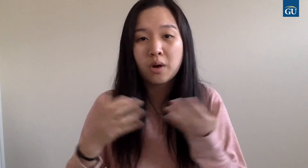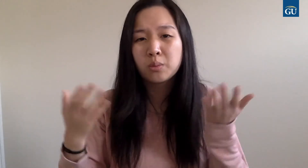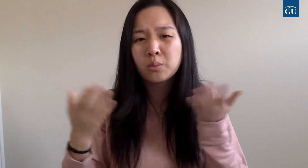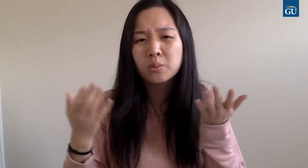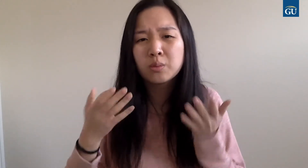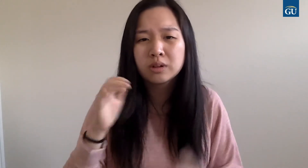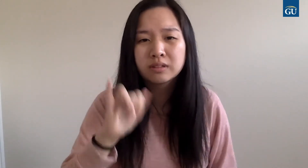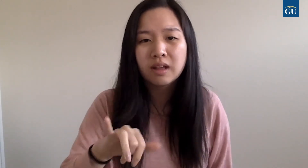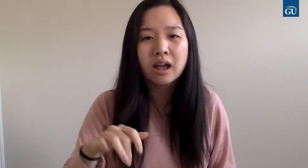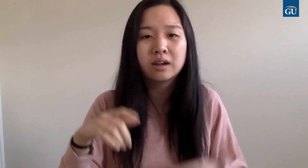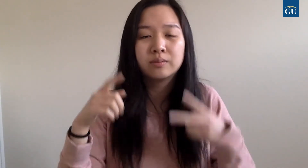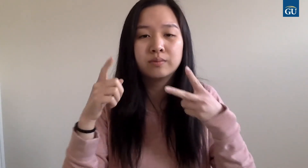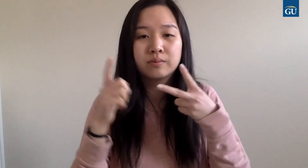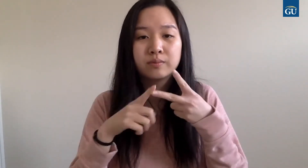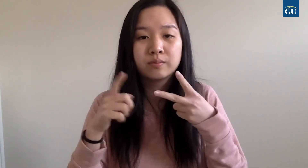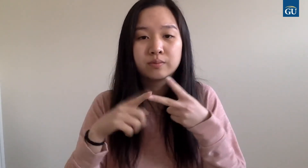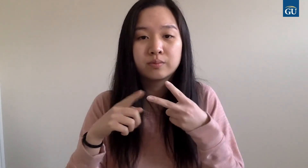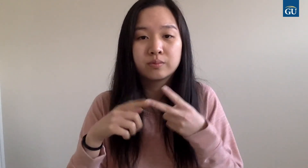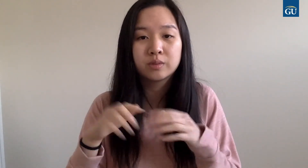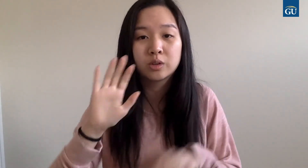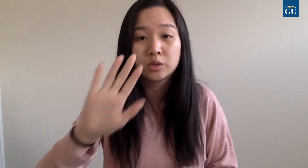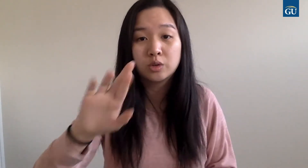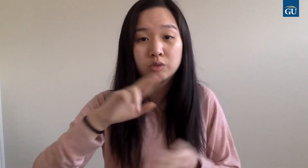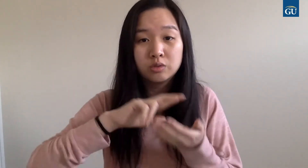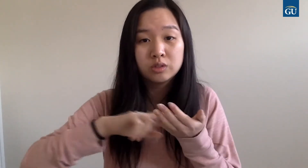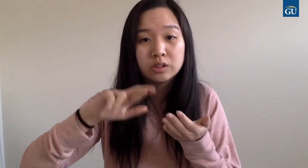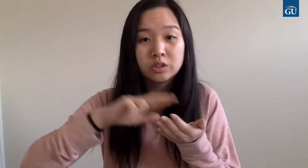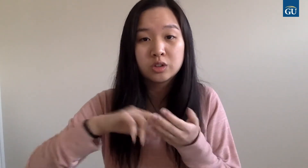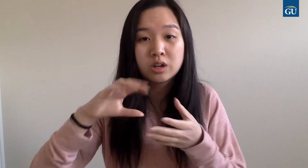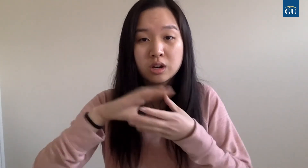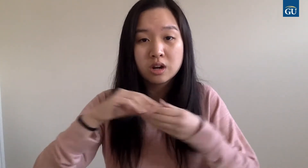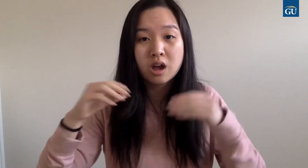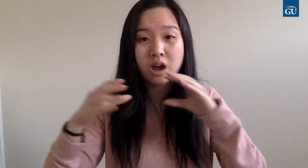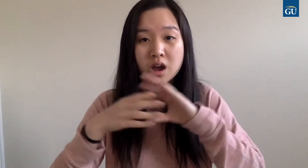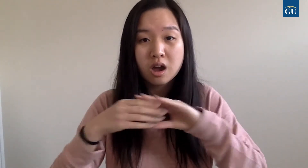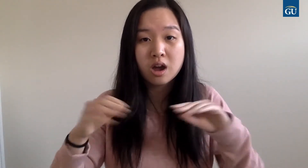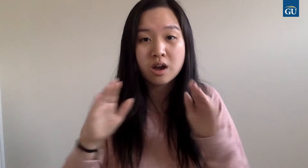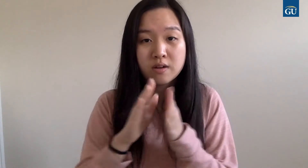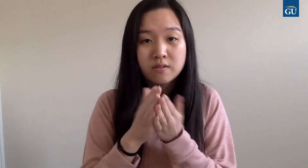What is the state of the art, and how is your research novel?